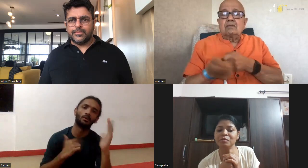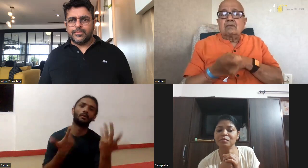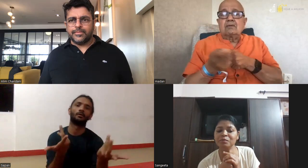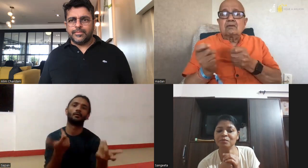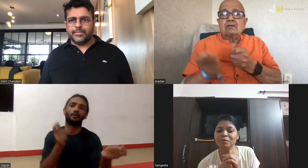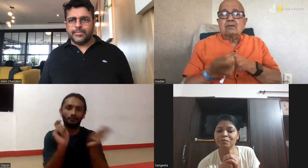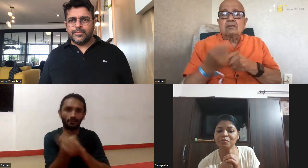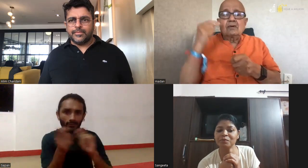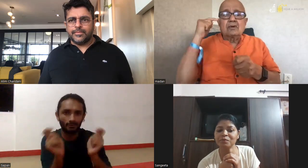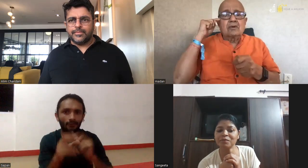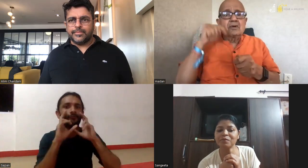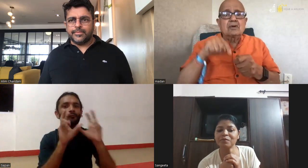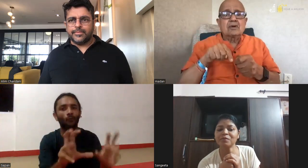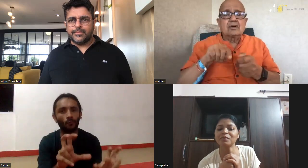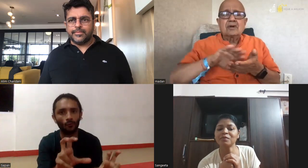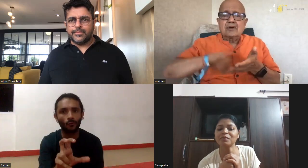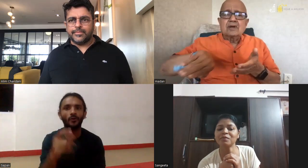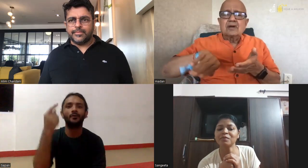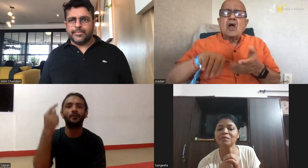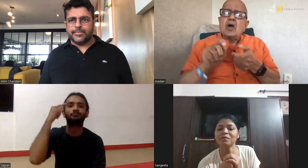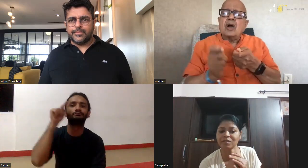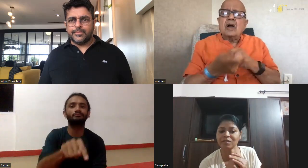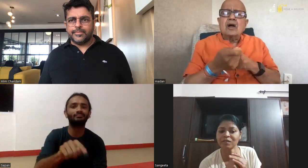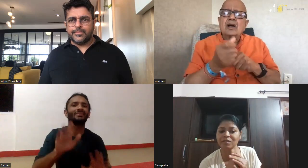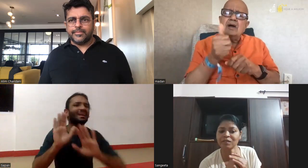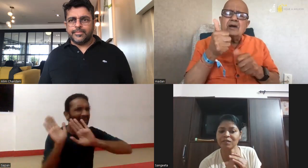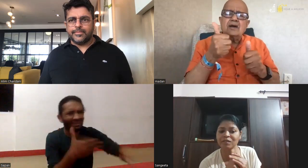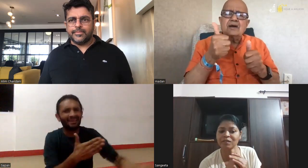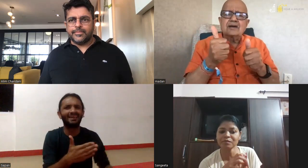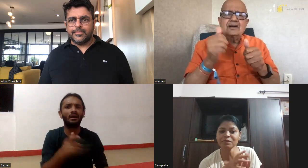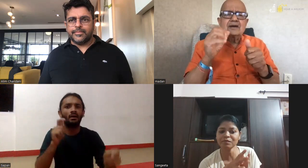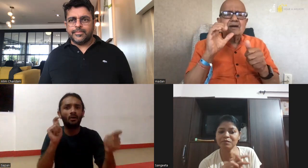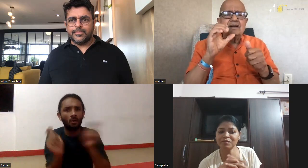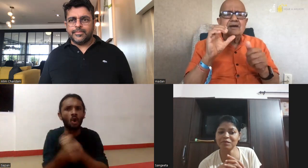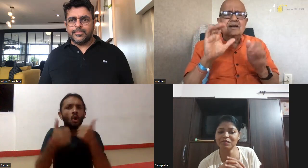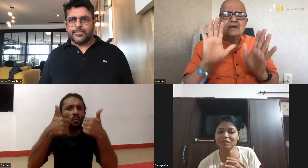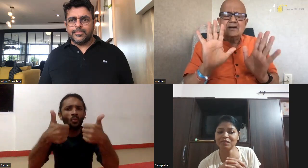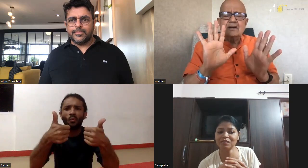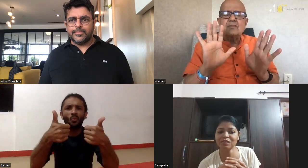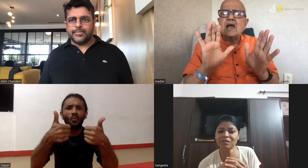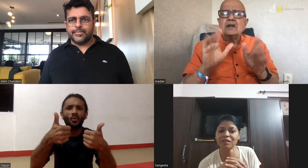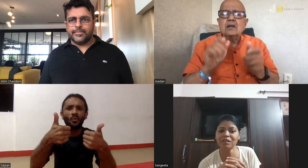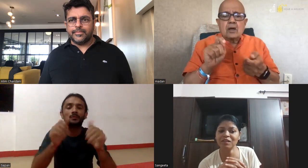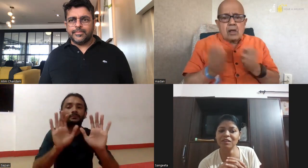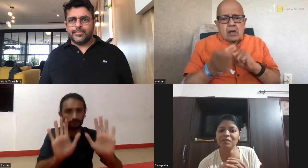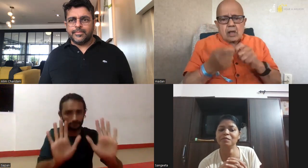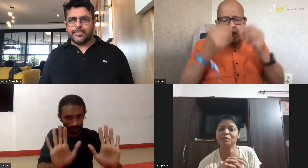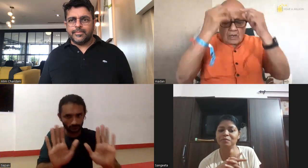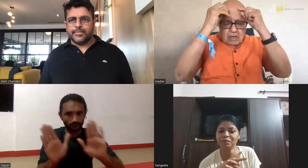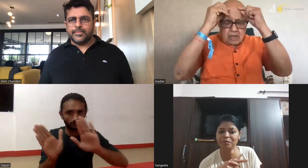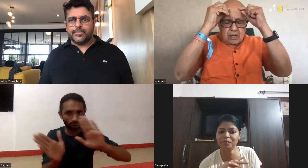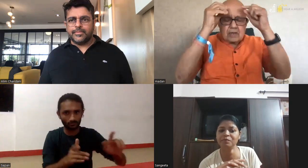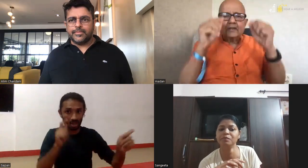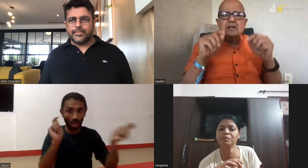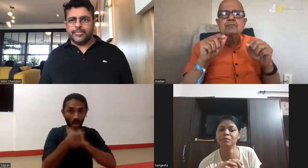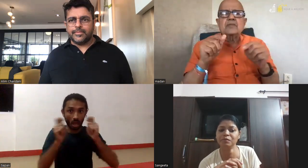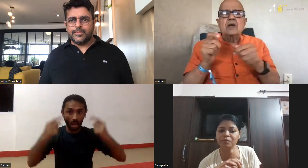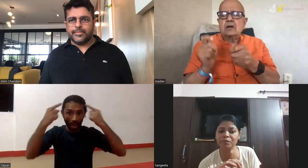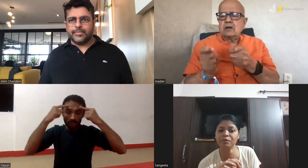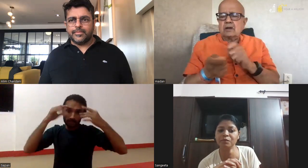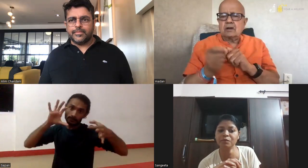No, no. Your book, History of Deaf Education, that book, can that be translated in Indian Sign